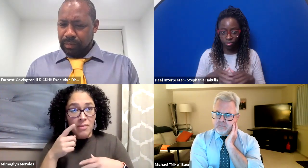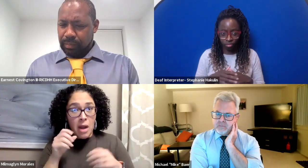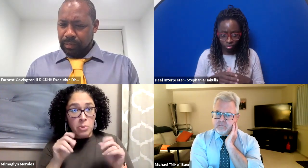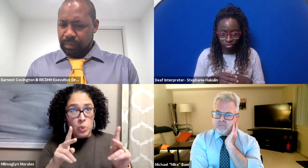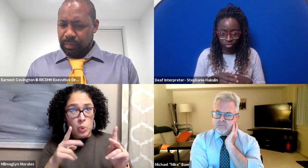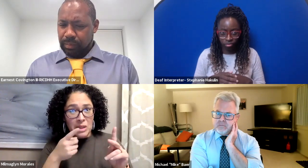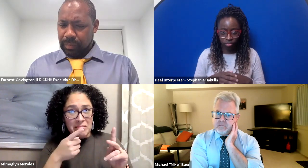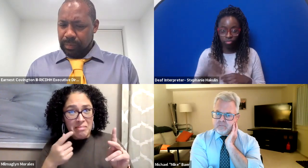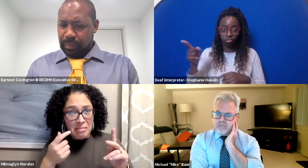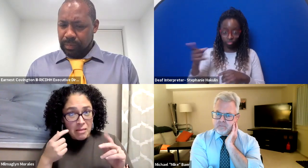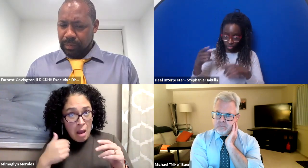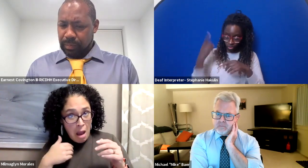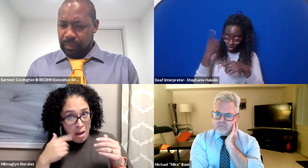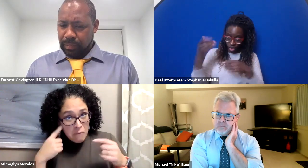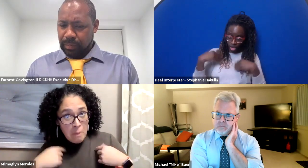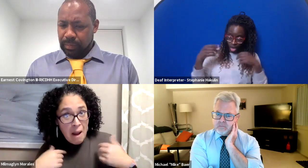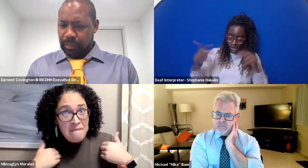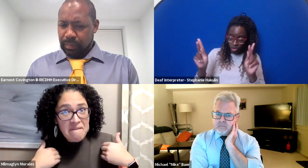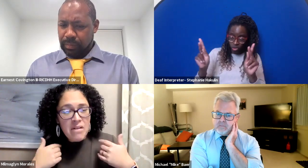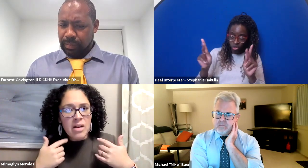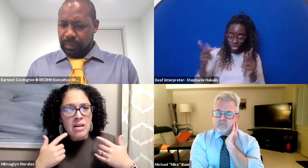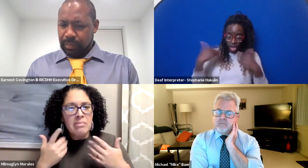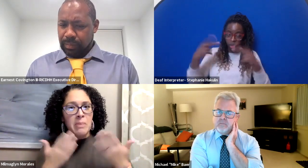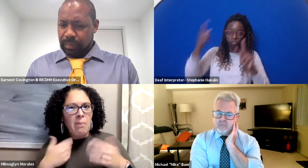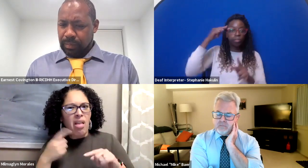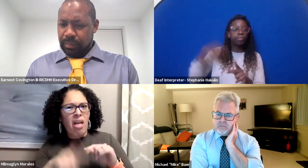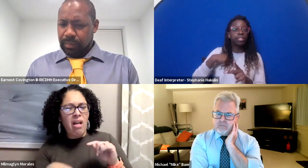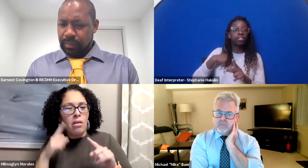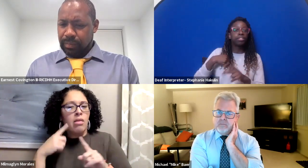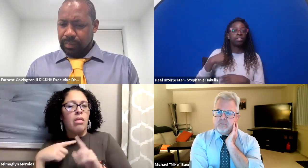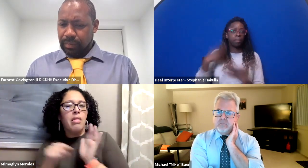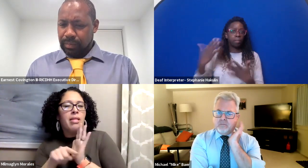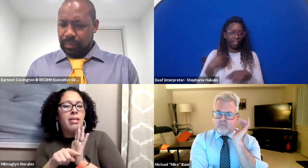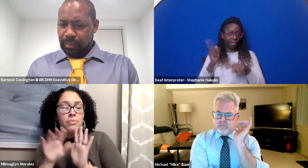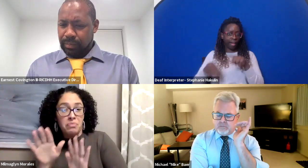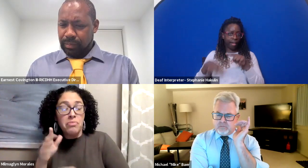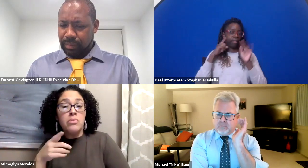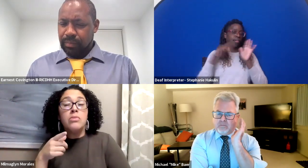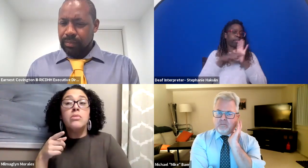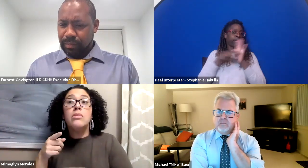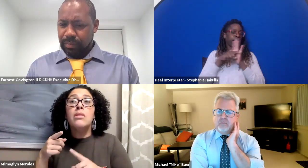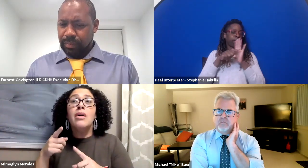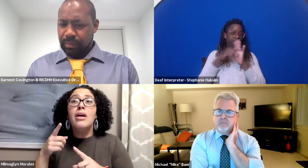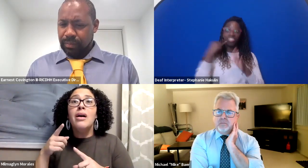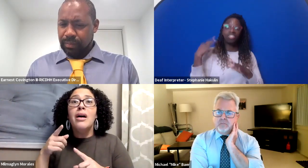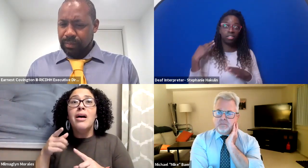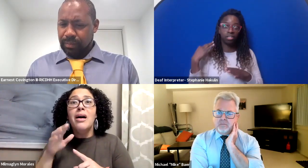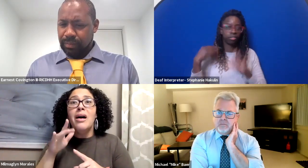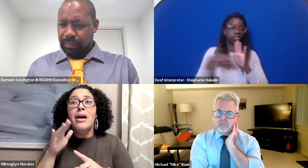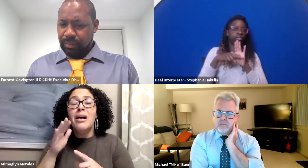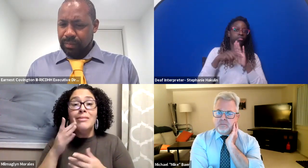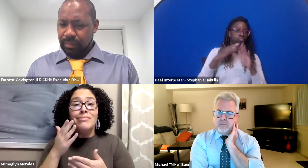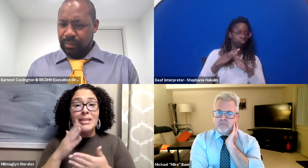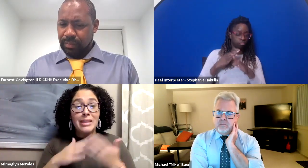Sometimes they themselves are worried that the opportunities for advancement aren't there. And also they have a